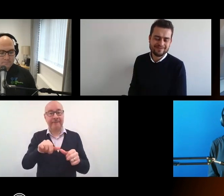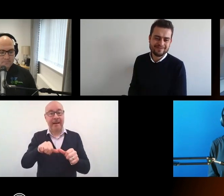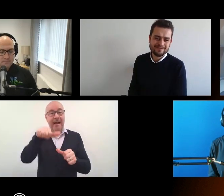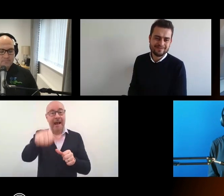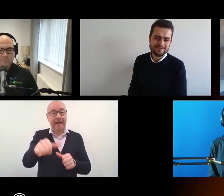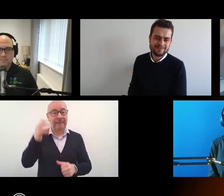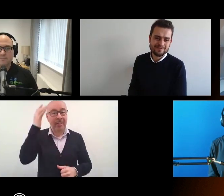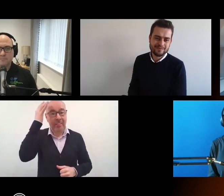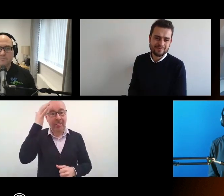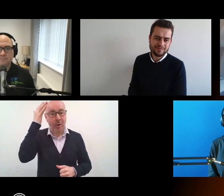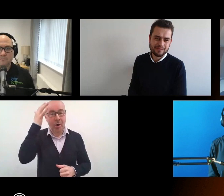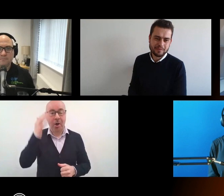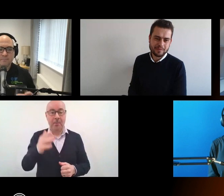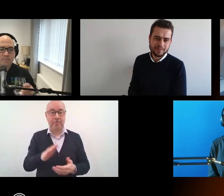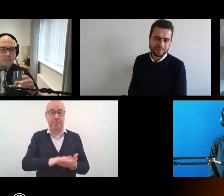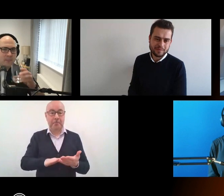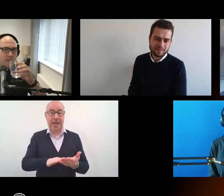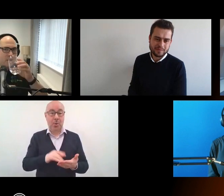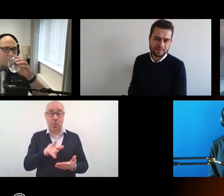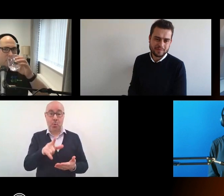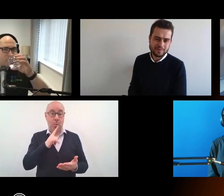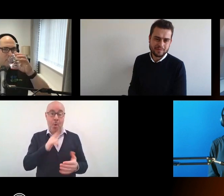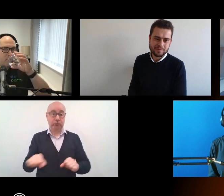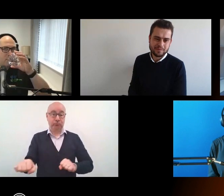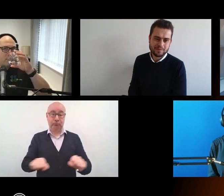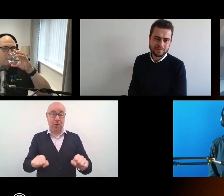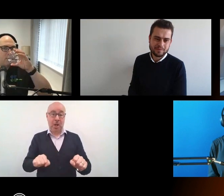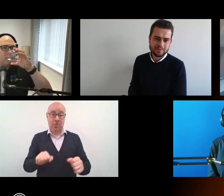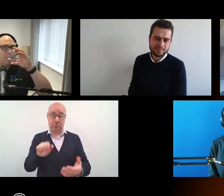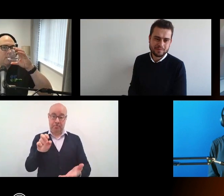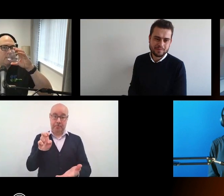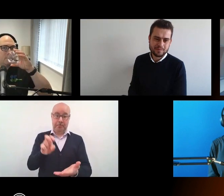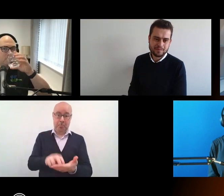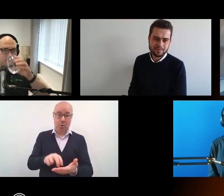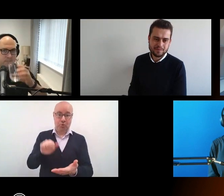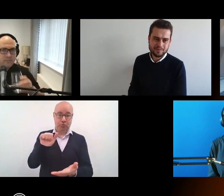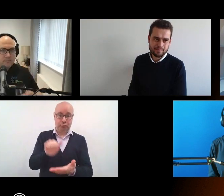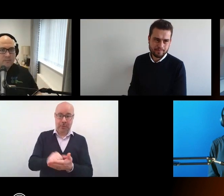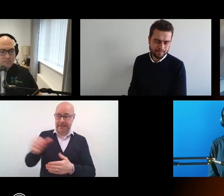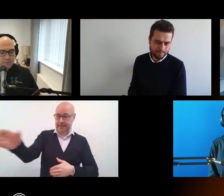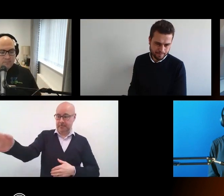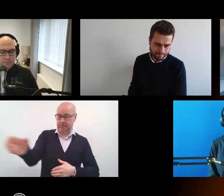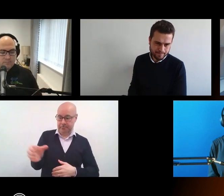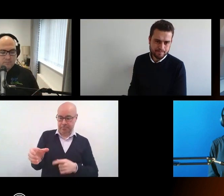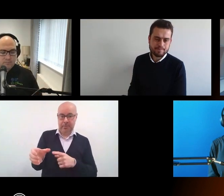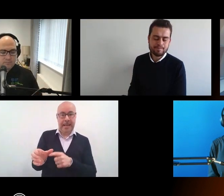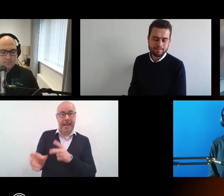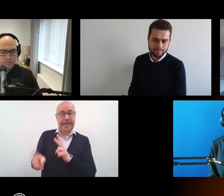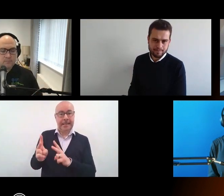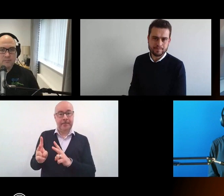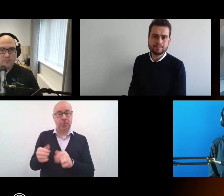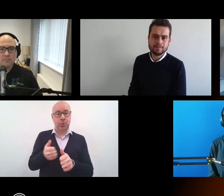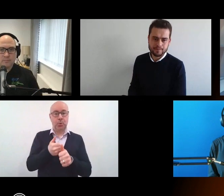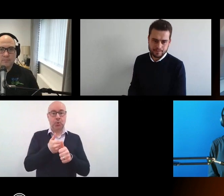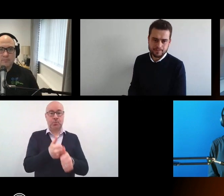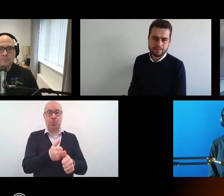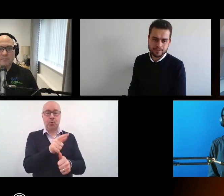to be able to book the right team of people that can support your event so it can be successful.